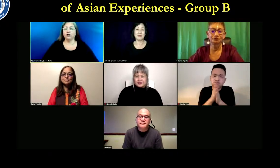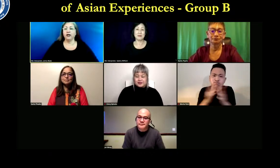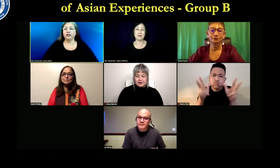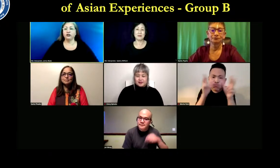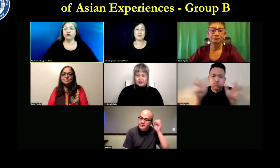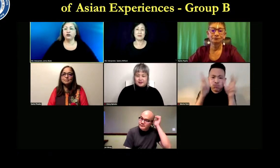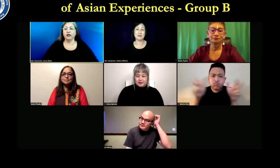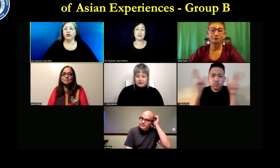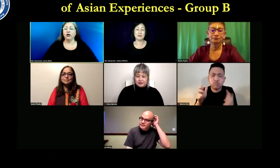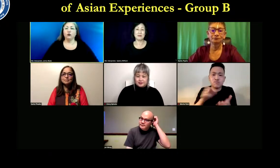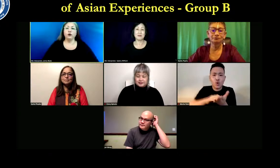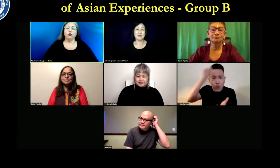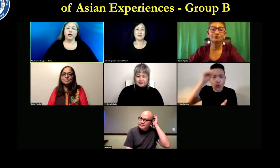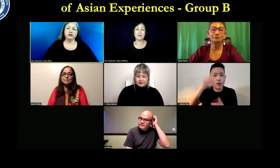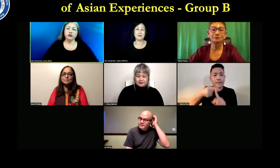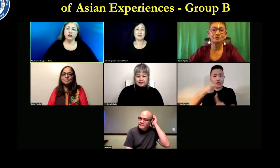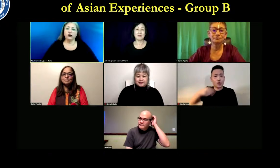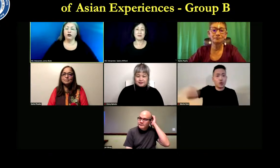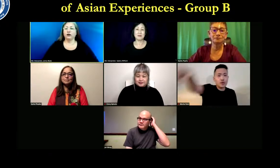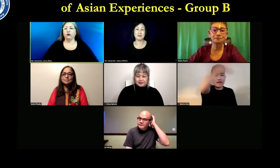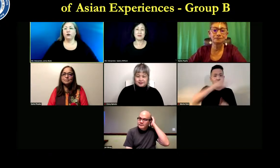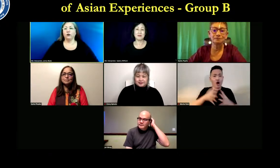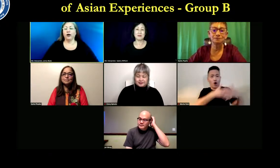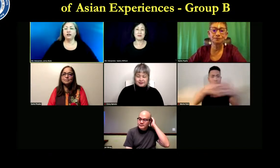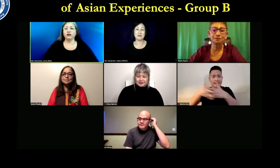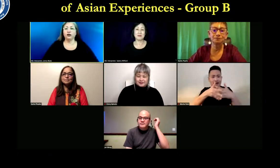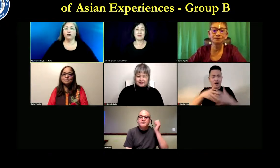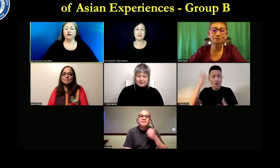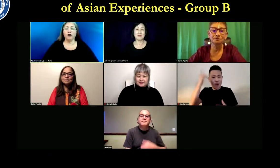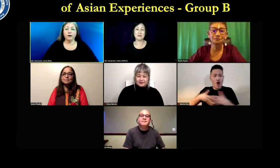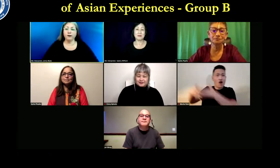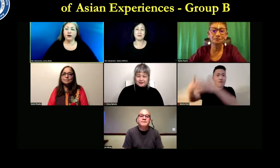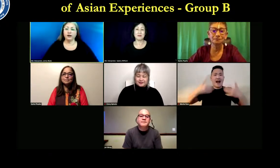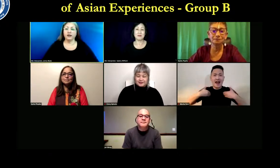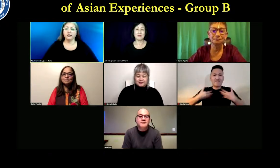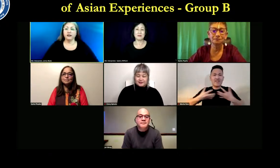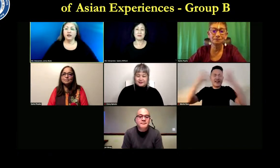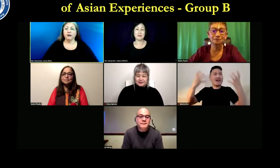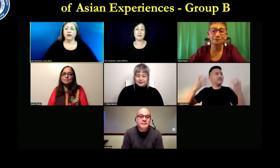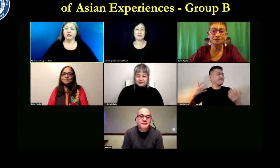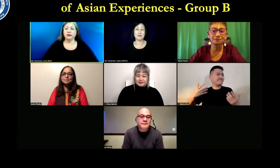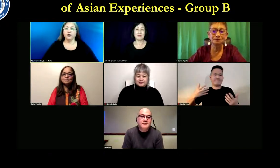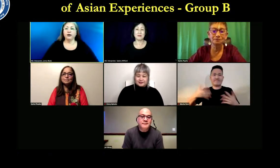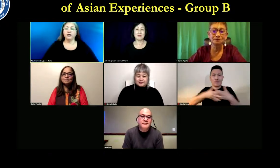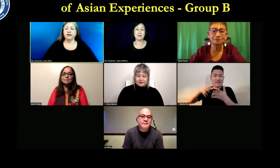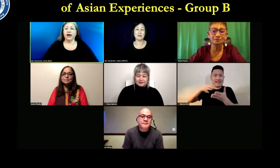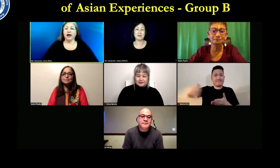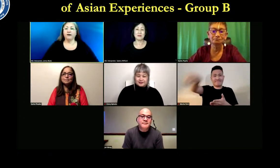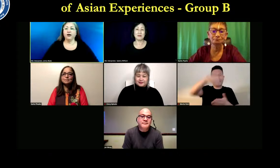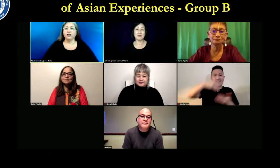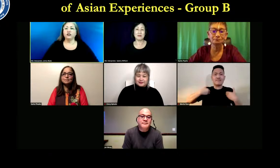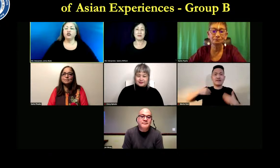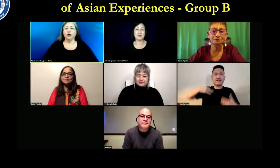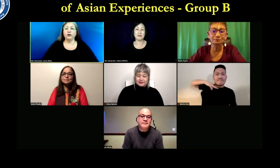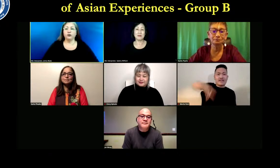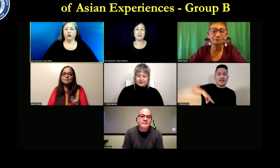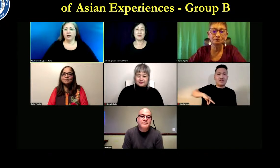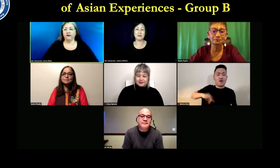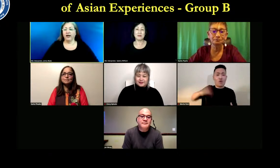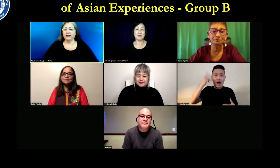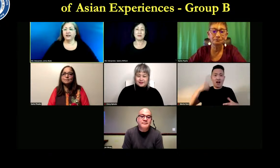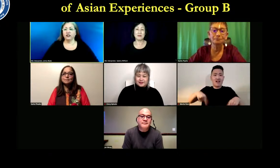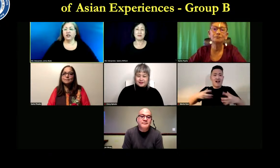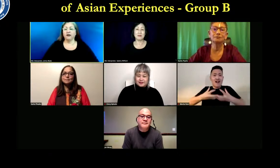As an international student, we want to learn. We want to learn from Americans because Americans have so much